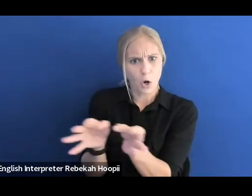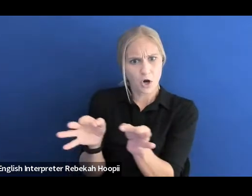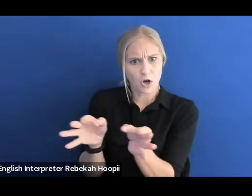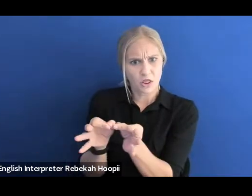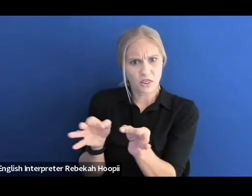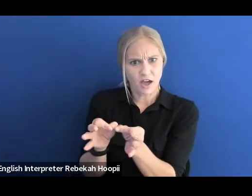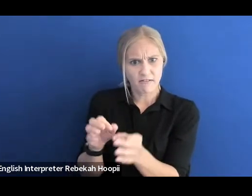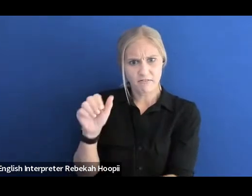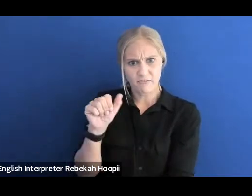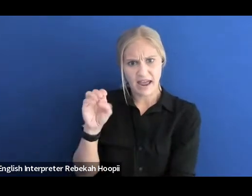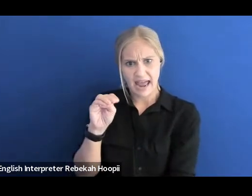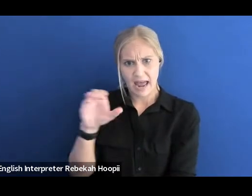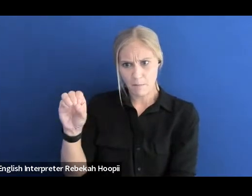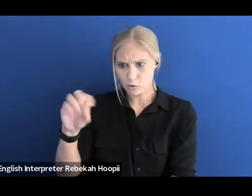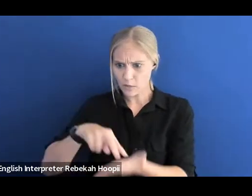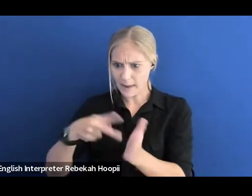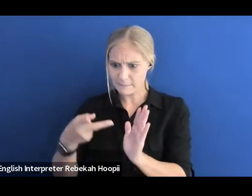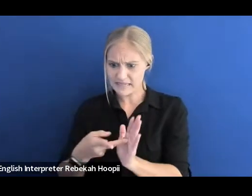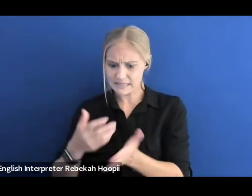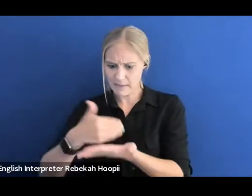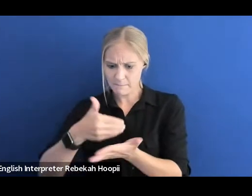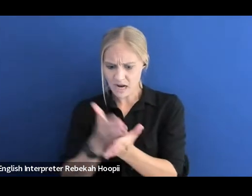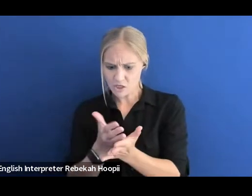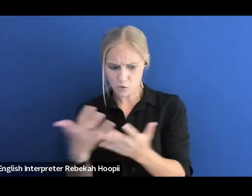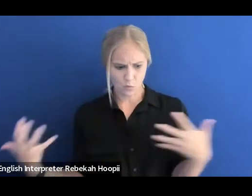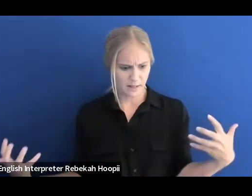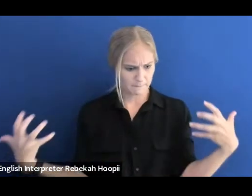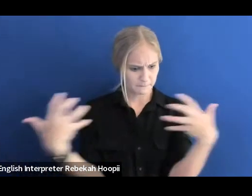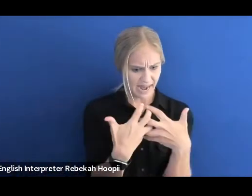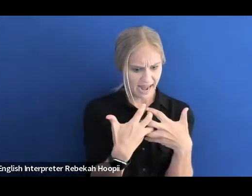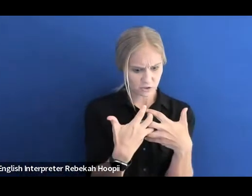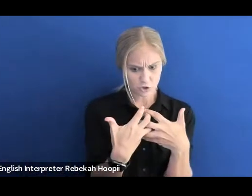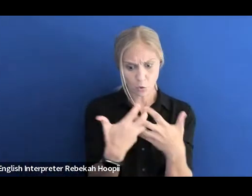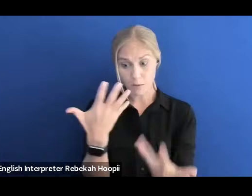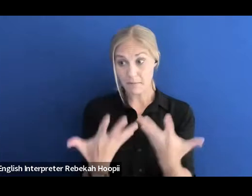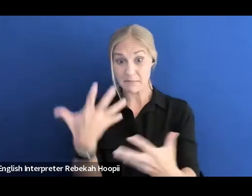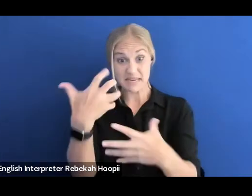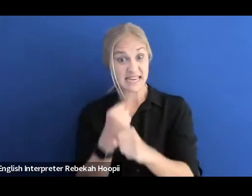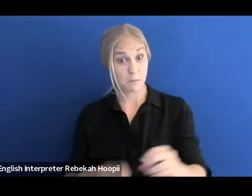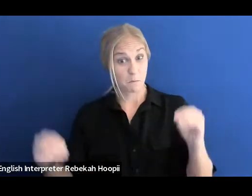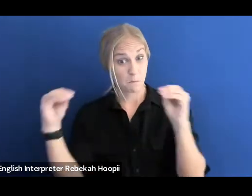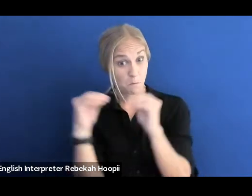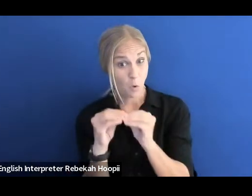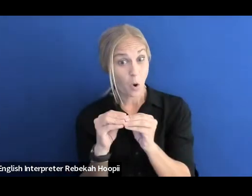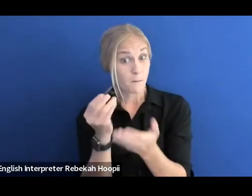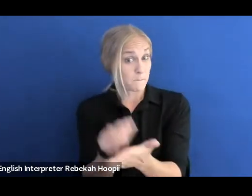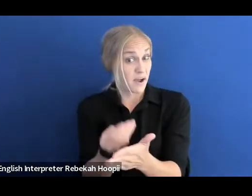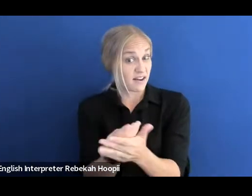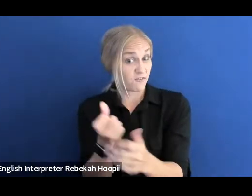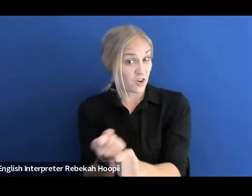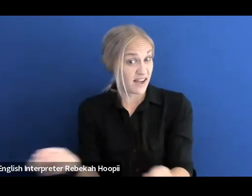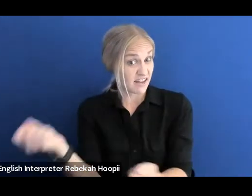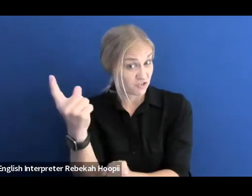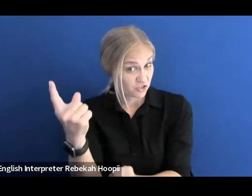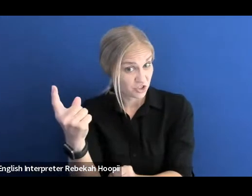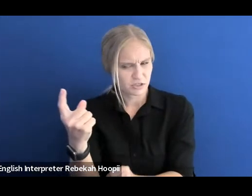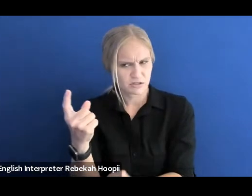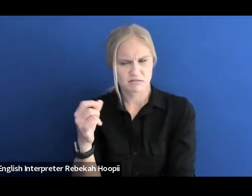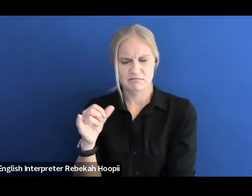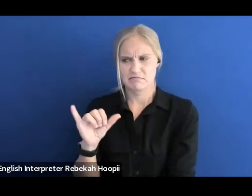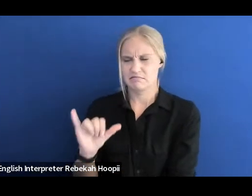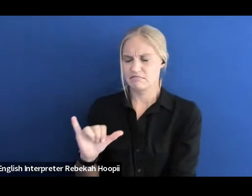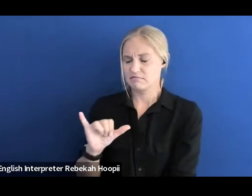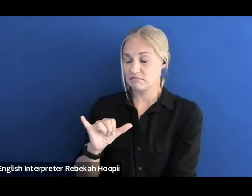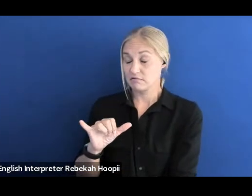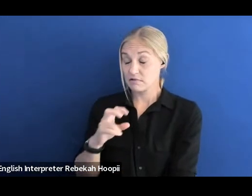budget will match the one that you had the one before or even get raised to a higher level. I was